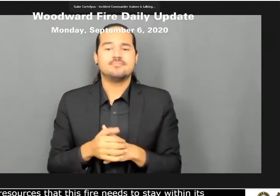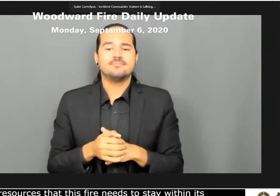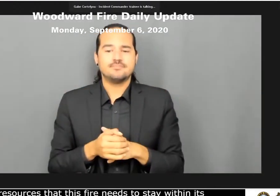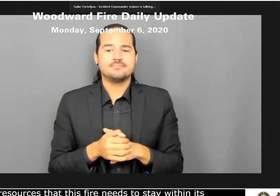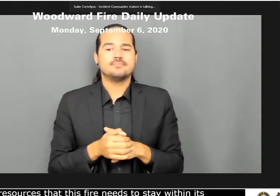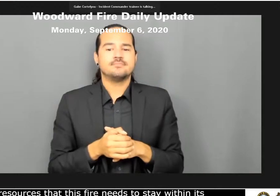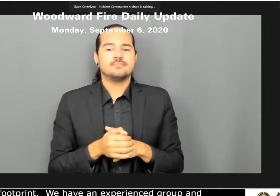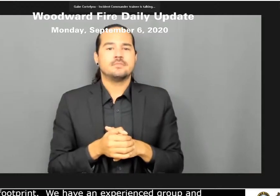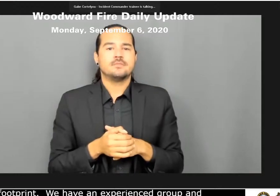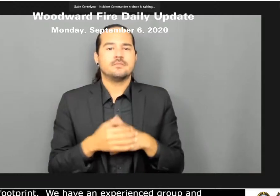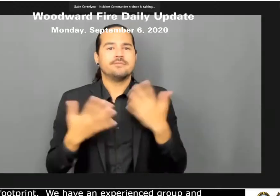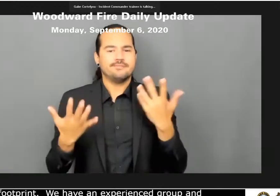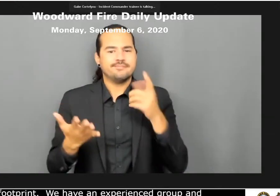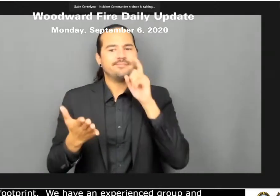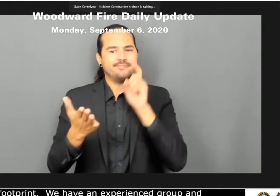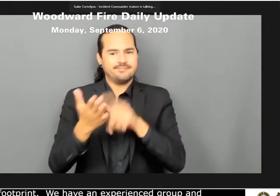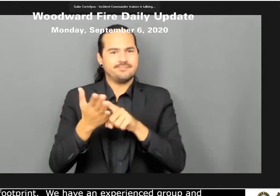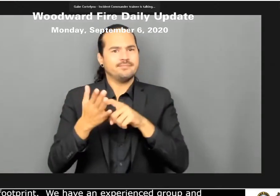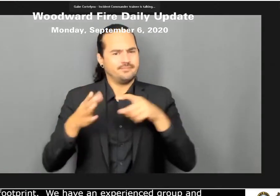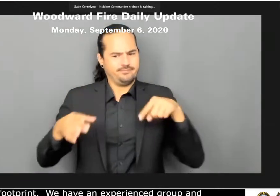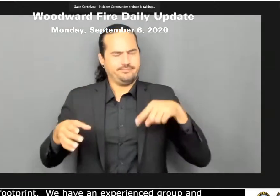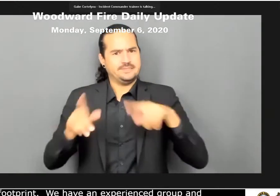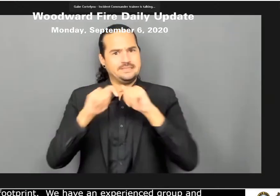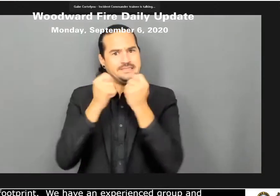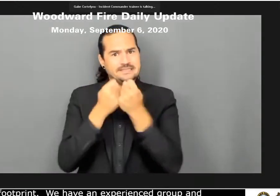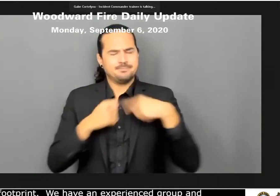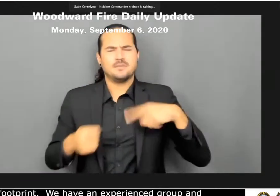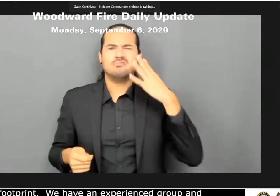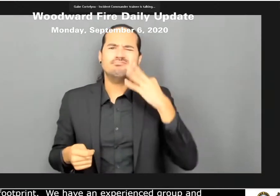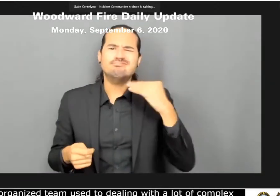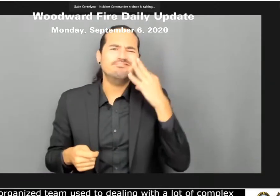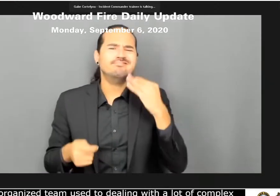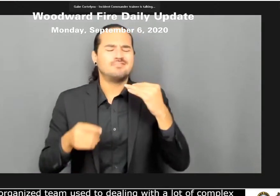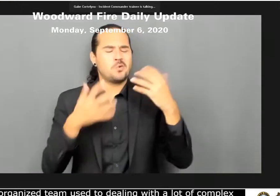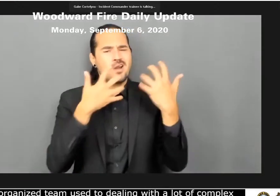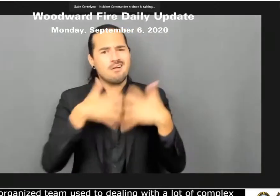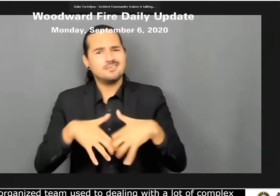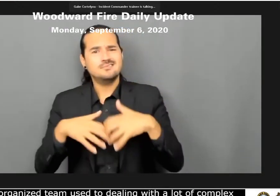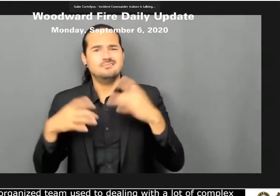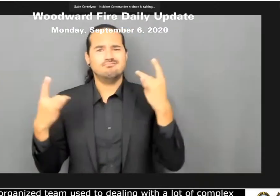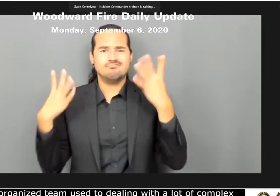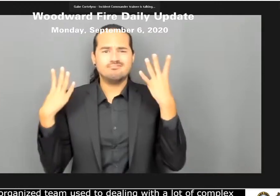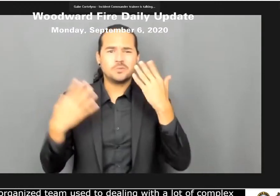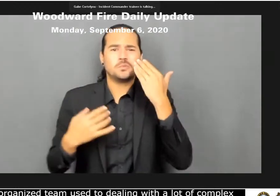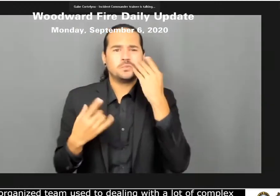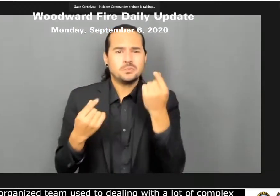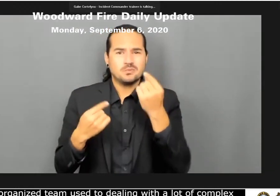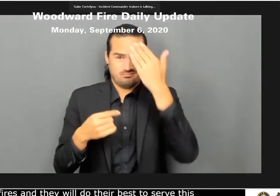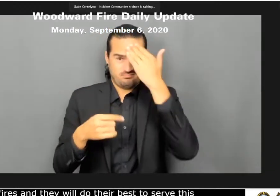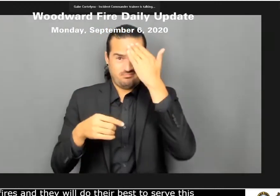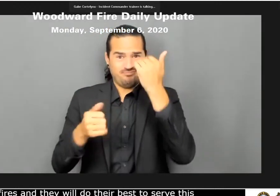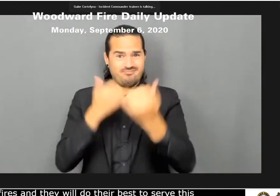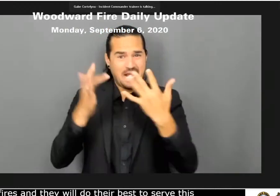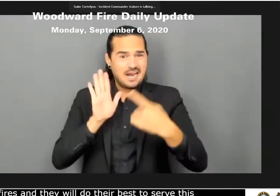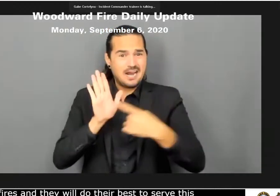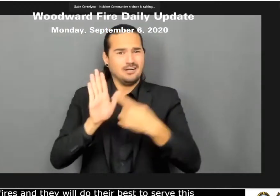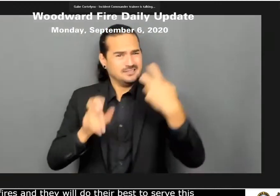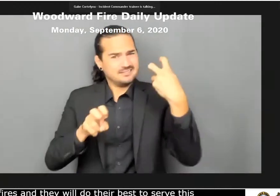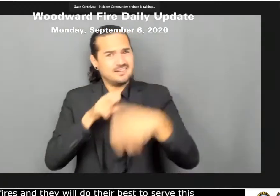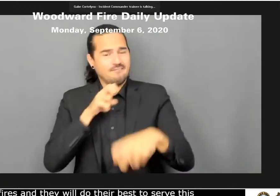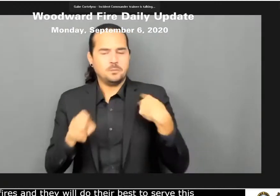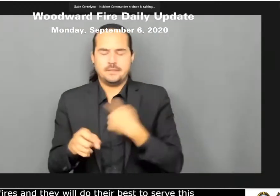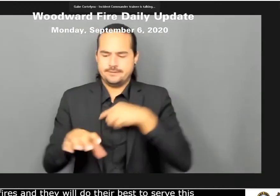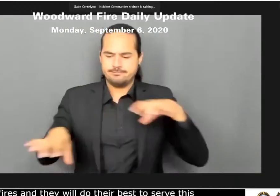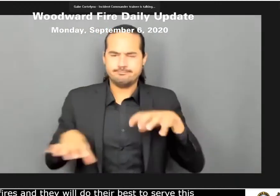lot of complex fires, and they're going to do their best to serve this community. You know, they'll be a bit more streamlined, a bit more smaller footprint. You know,